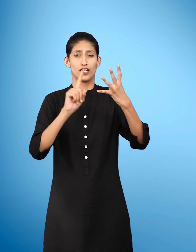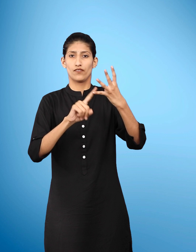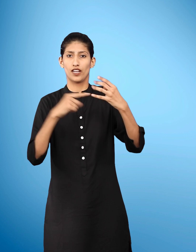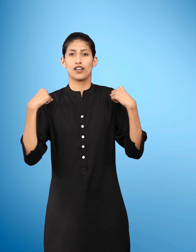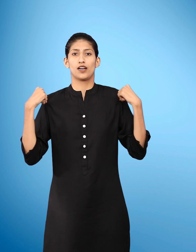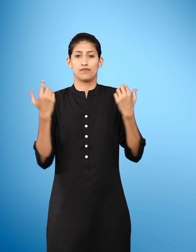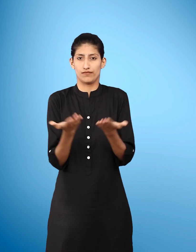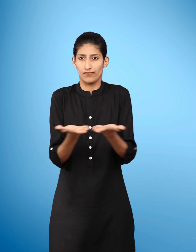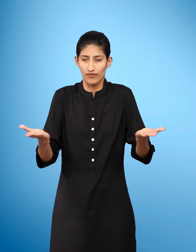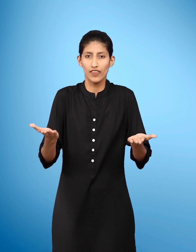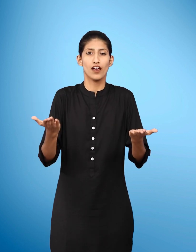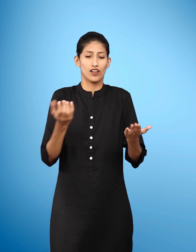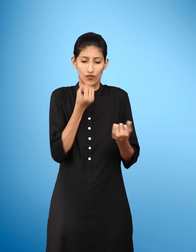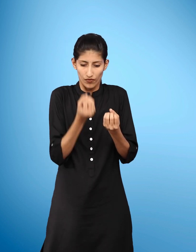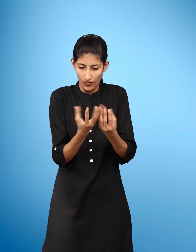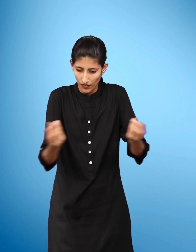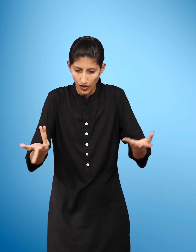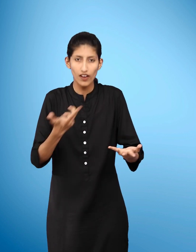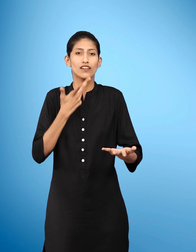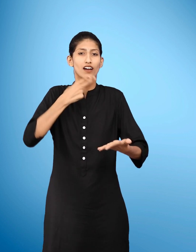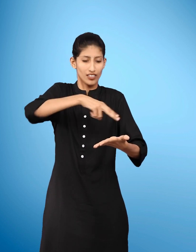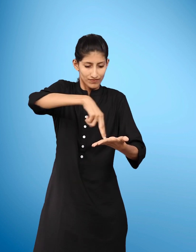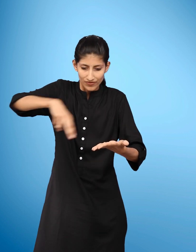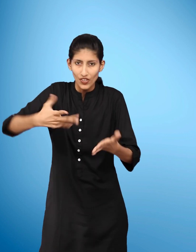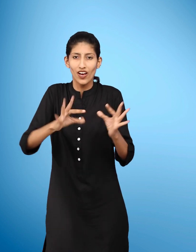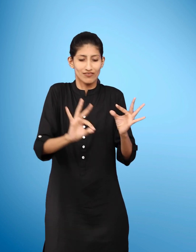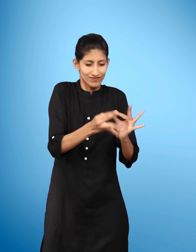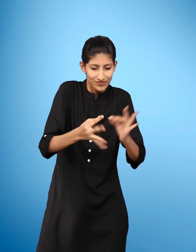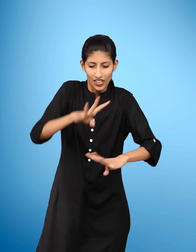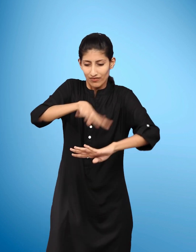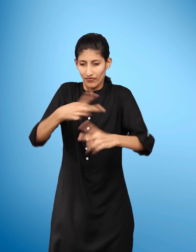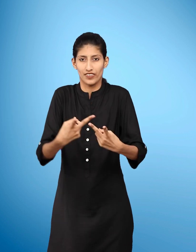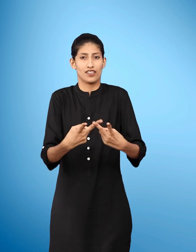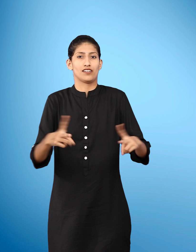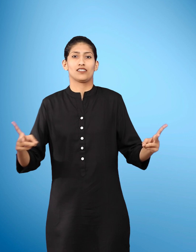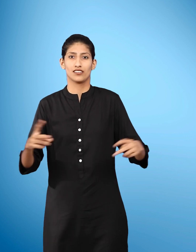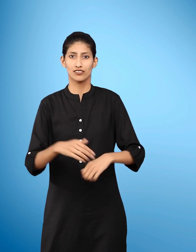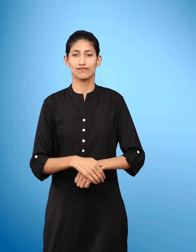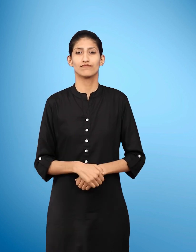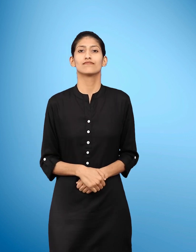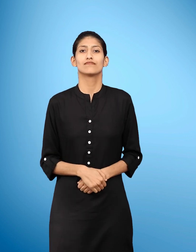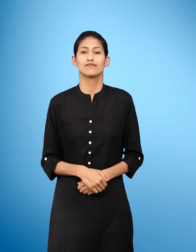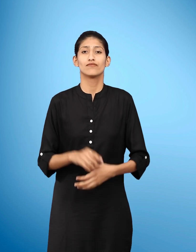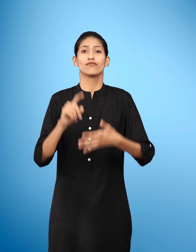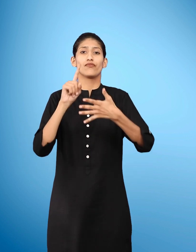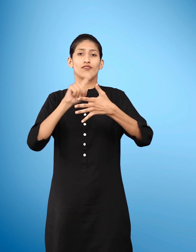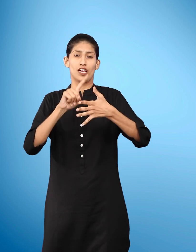Bright plastic buckets, cloth printed with brilliant floral designs, and clockwork toys, all of